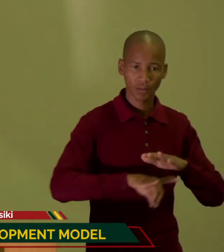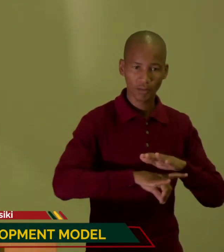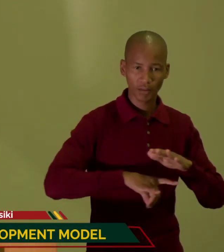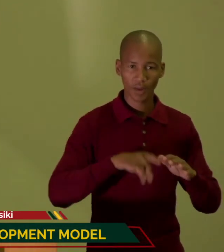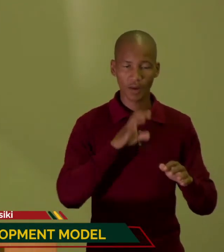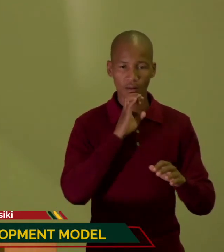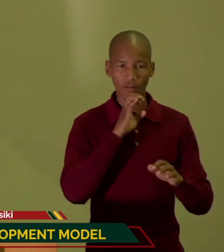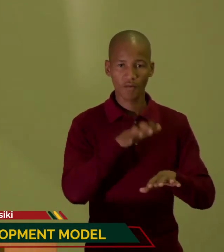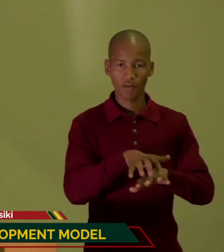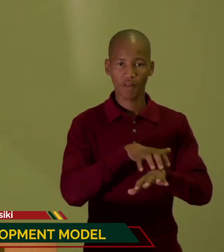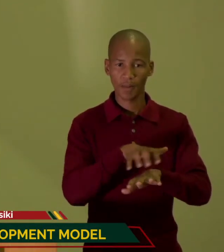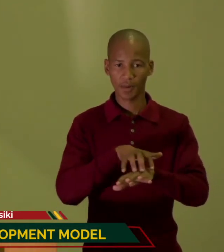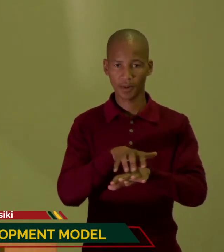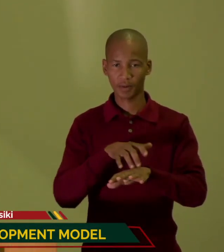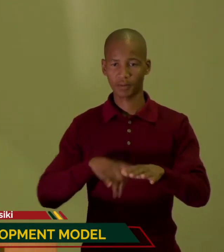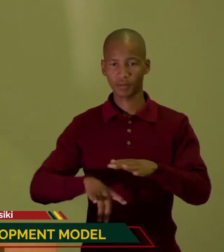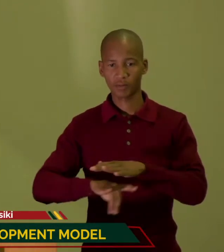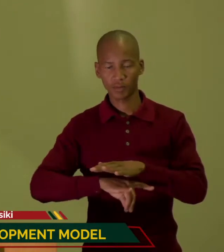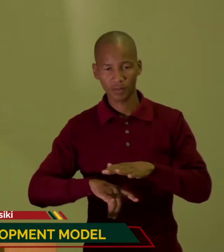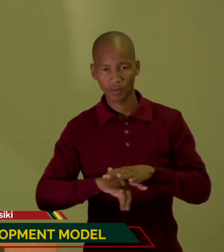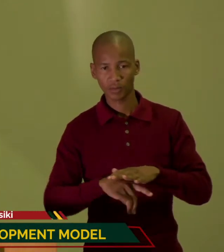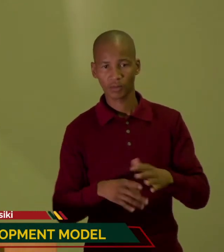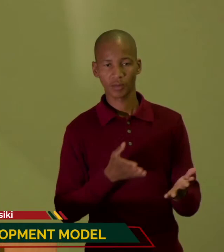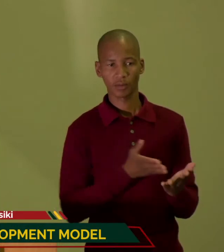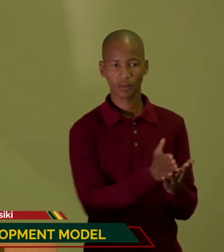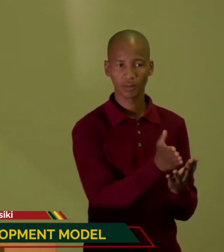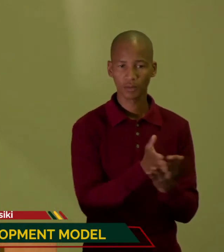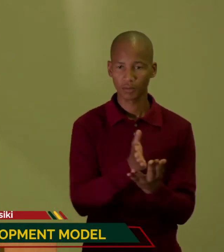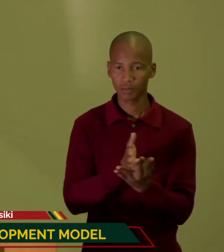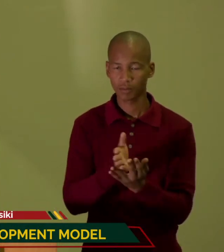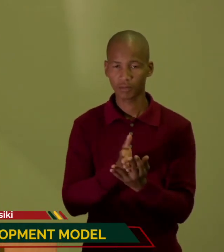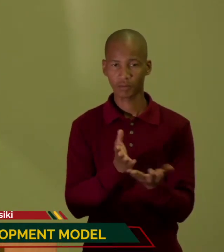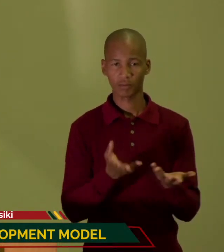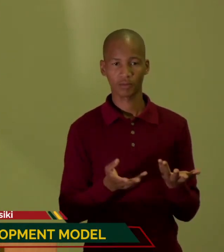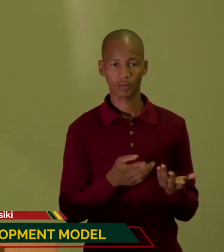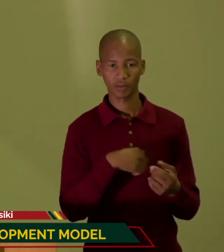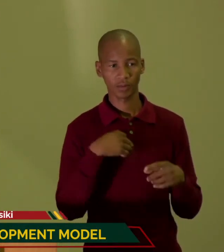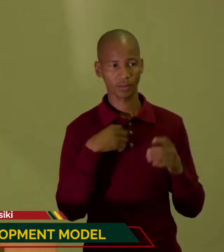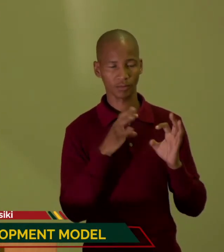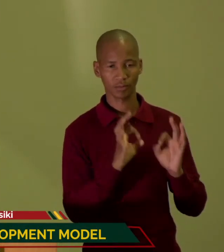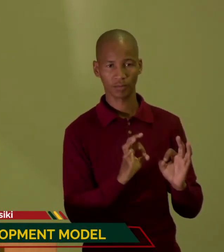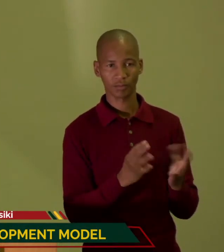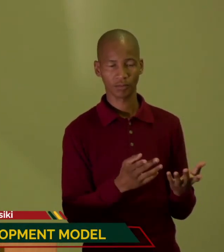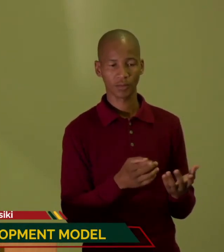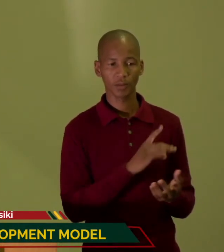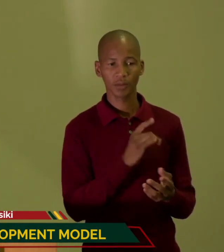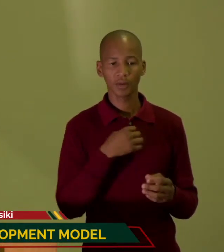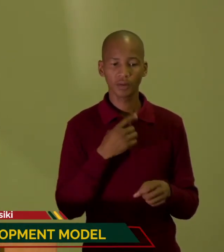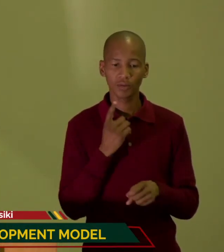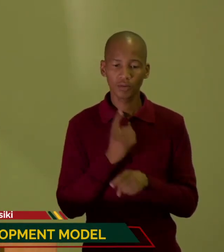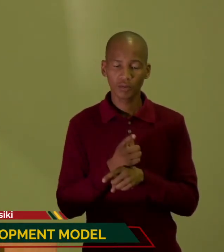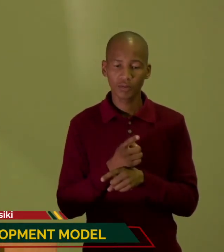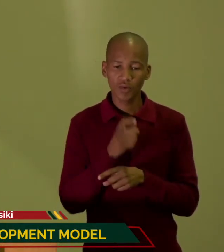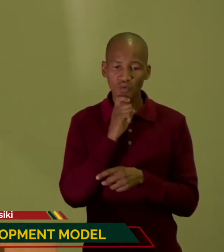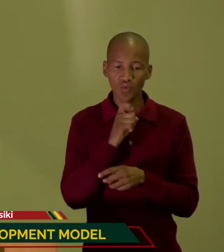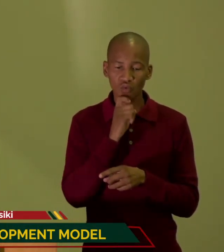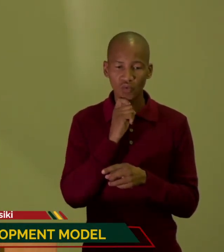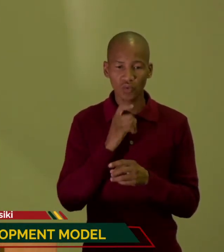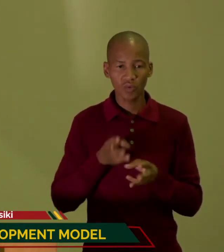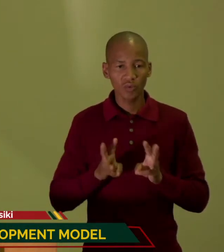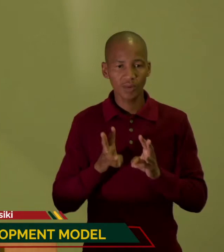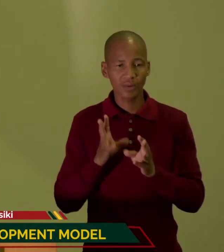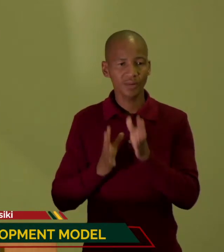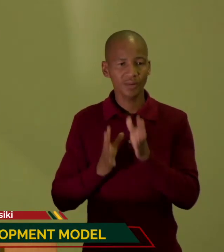farming area. But we are still farming in the traditional way, not in a